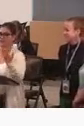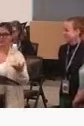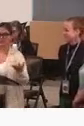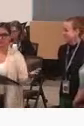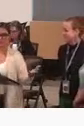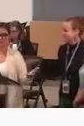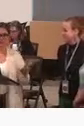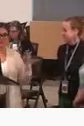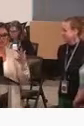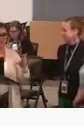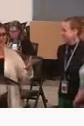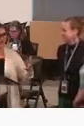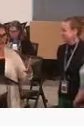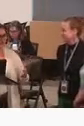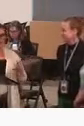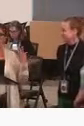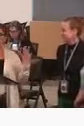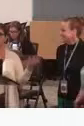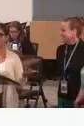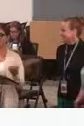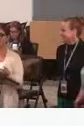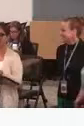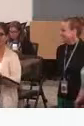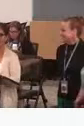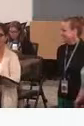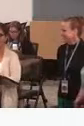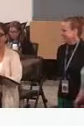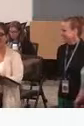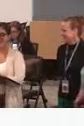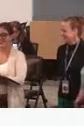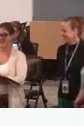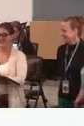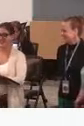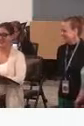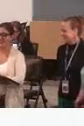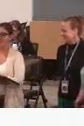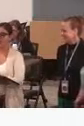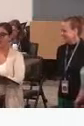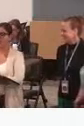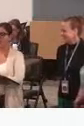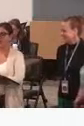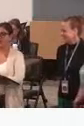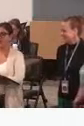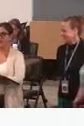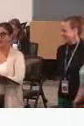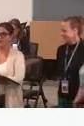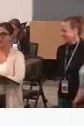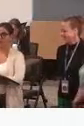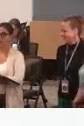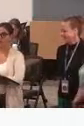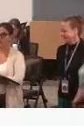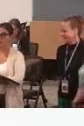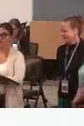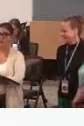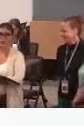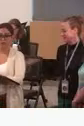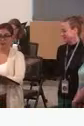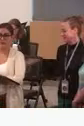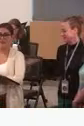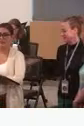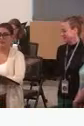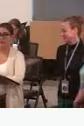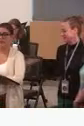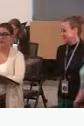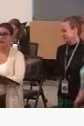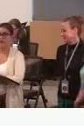we listen more than we speak? We have so much to say tonight. So I am going to be speaking about our mental health and